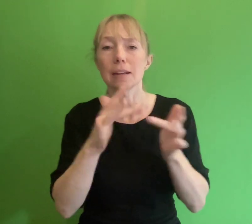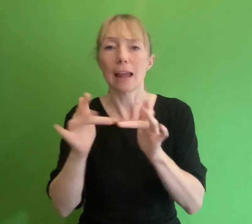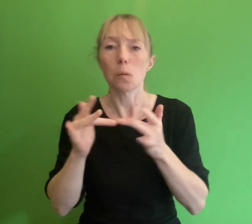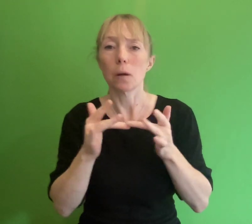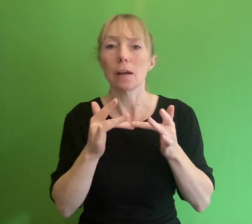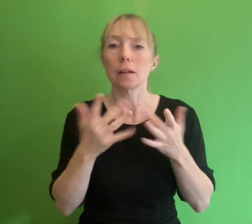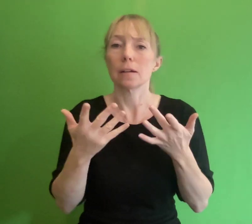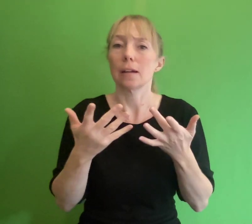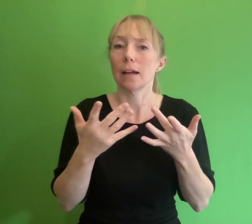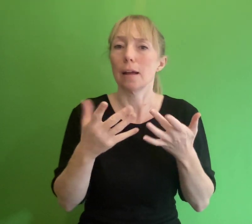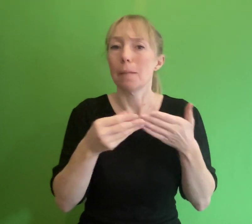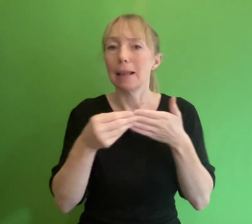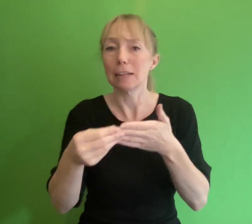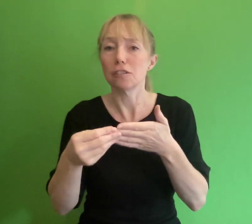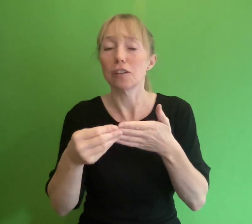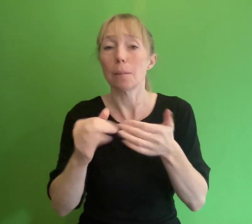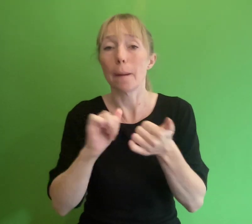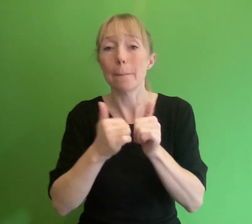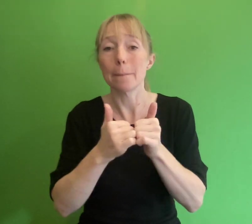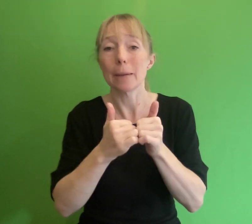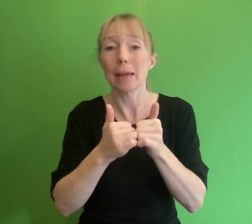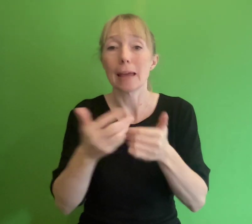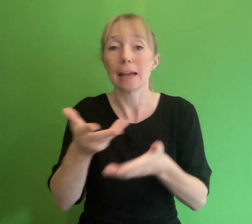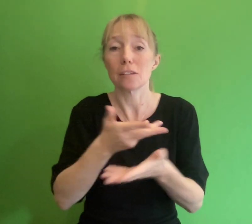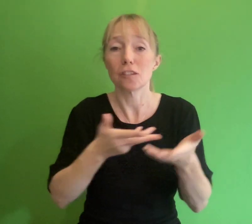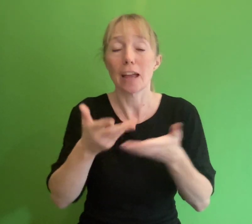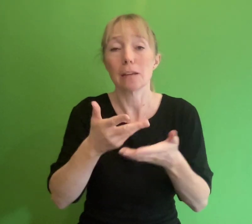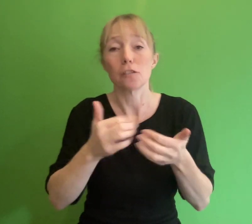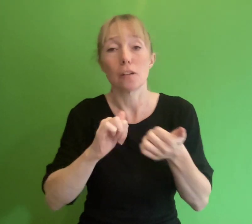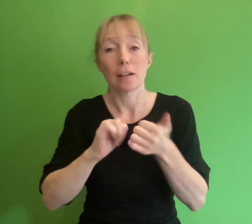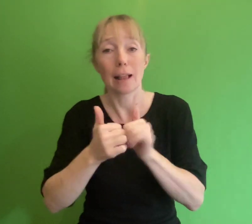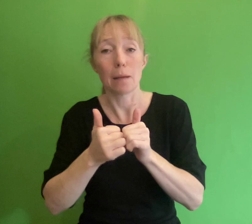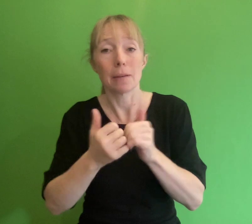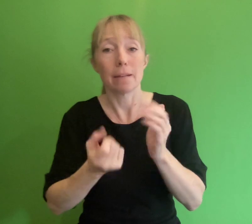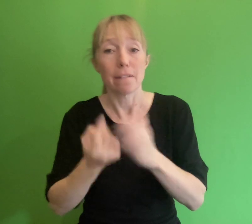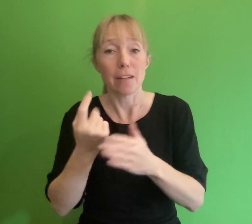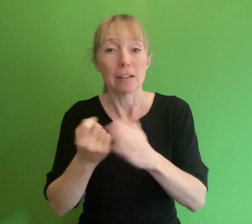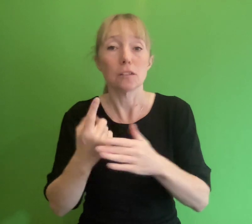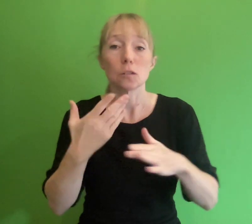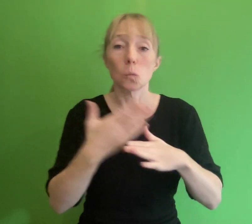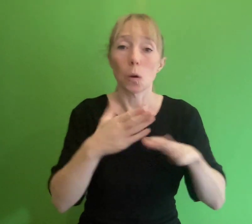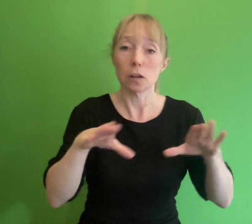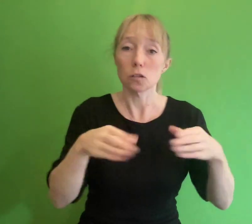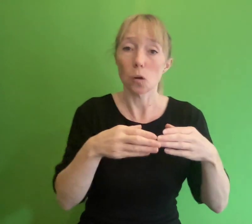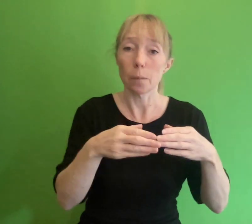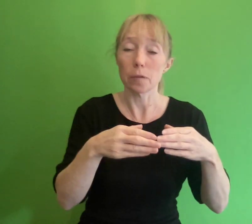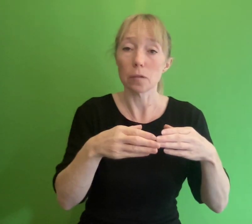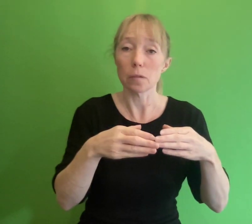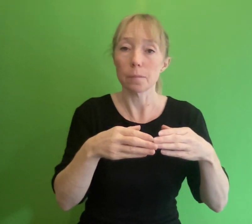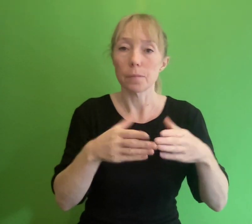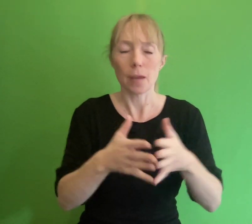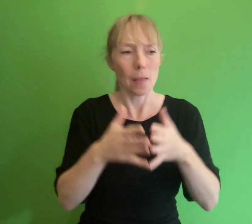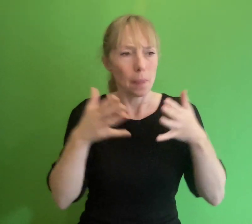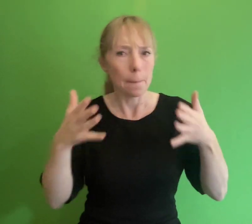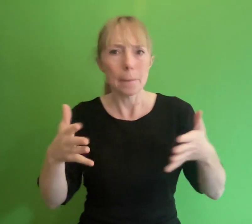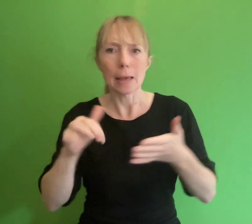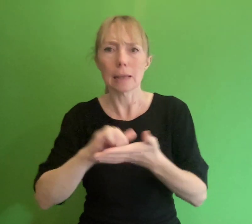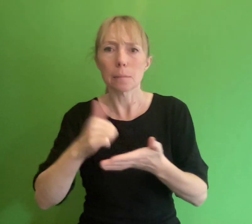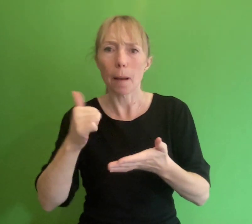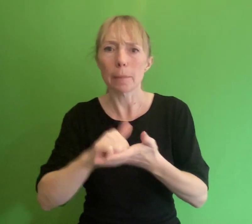exchange. Collaborative events and workshops. The biggest publishers have the greatest ability to